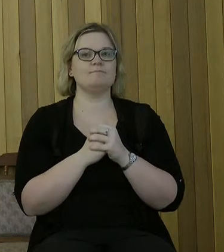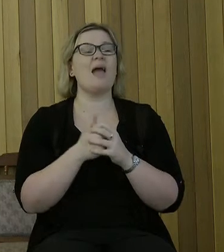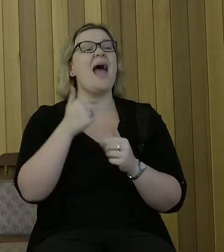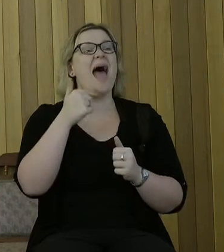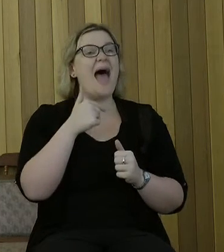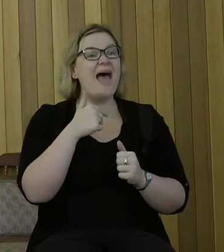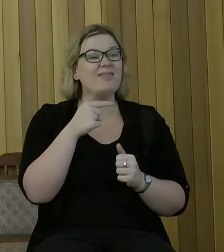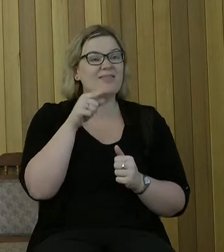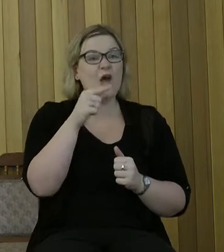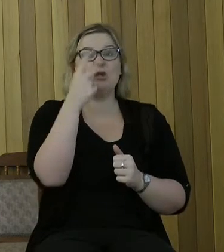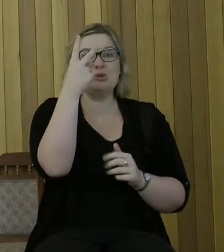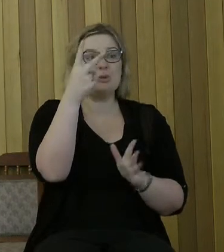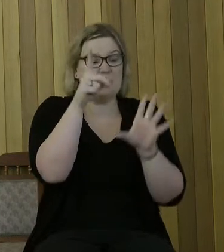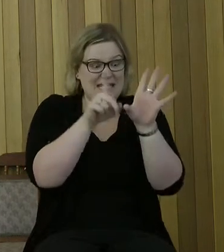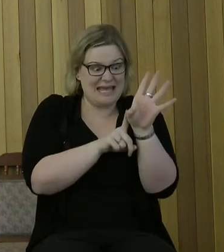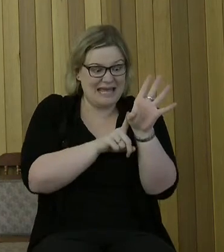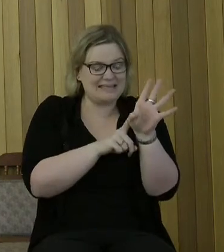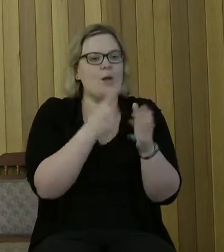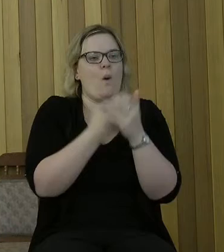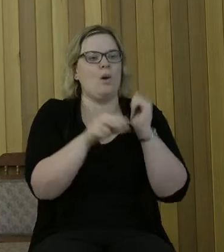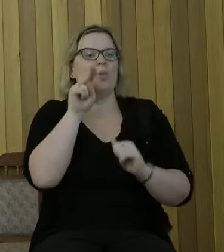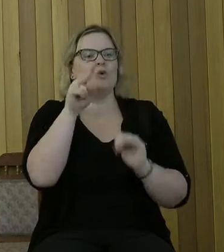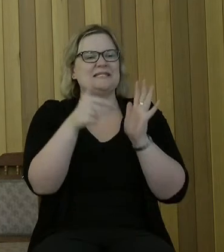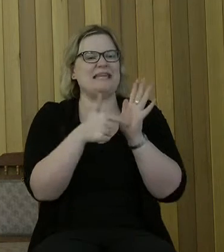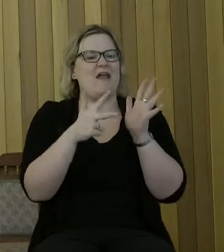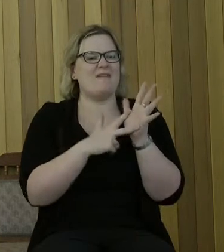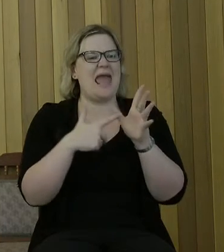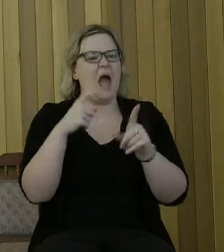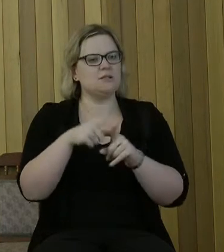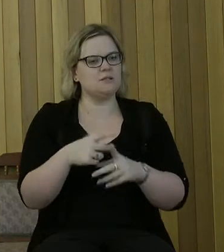And we spend 2 years just watching TV commercials.